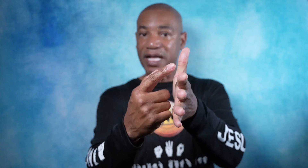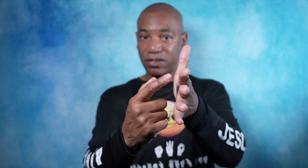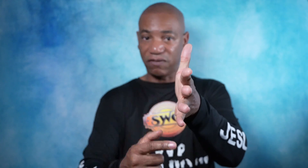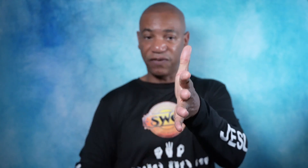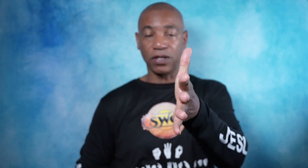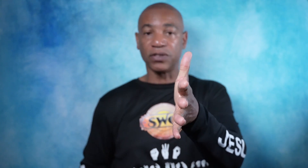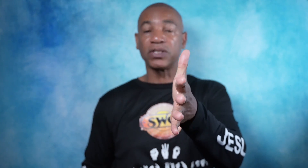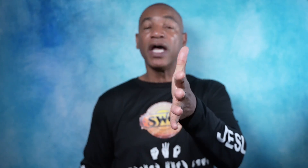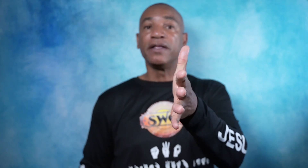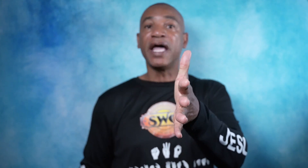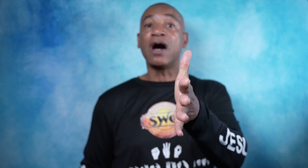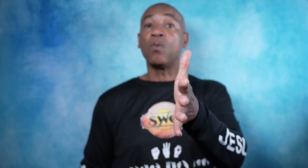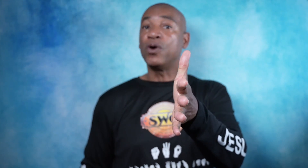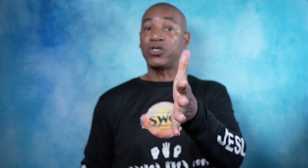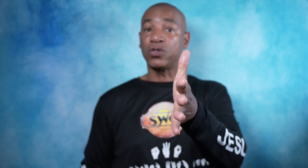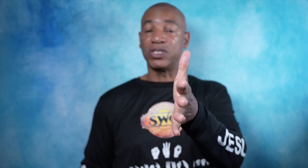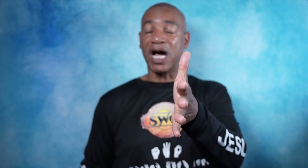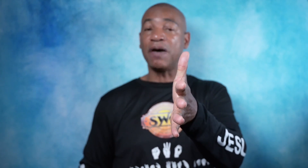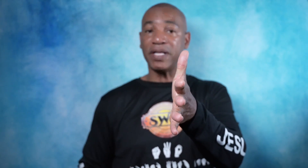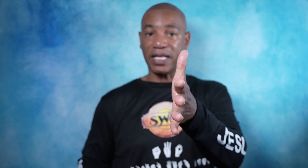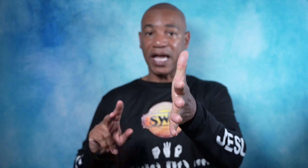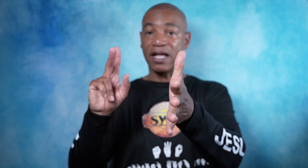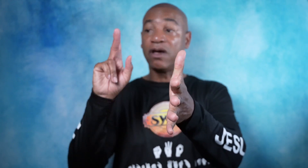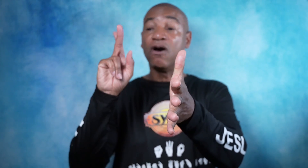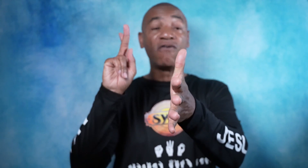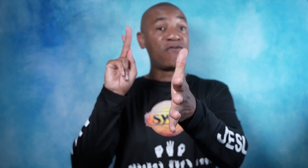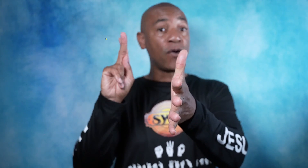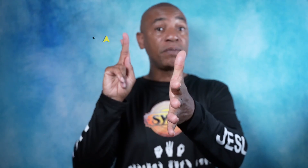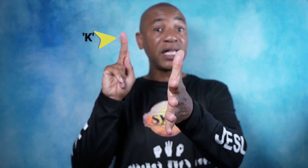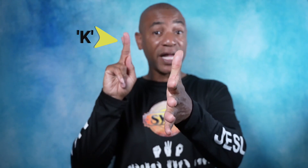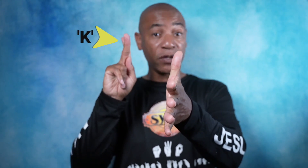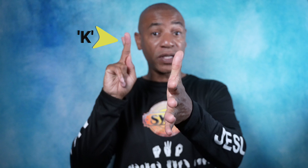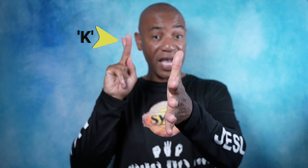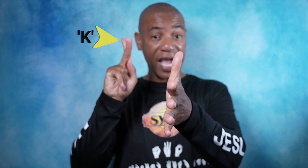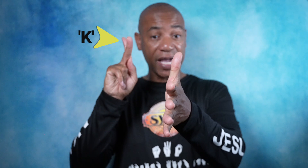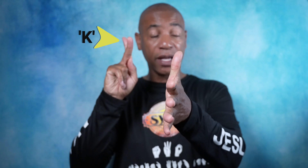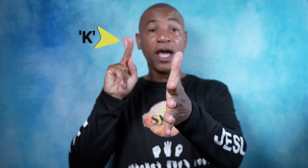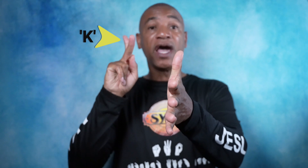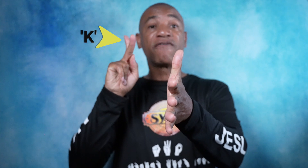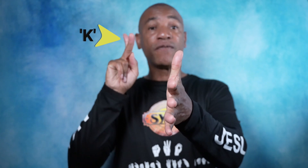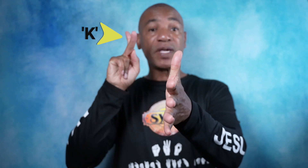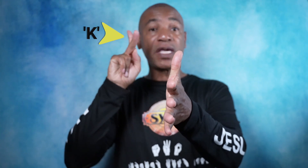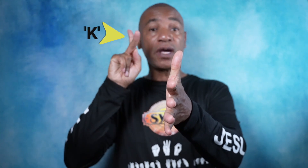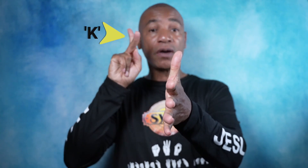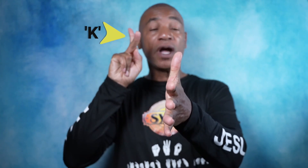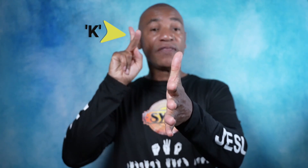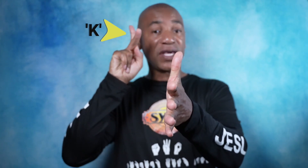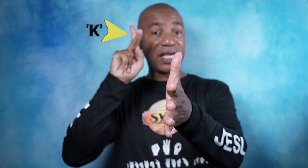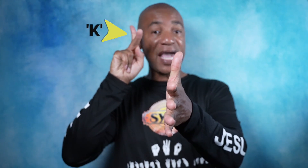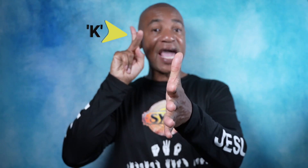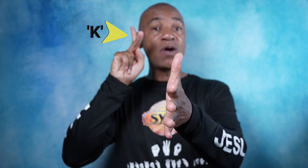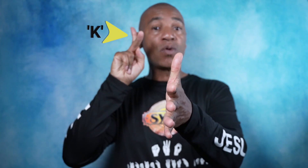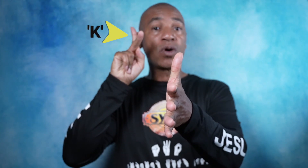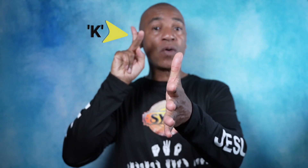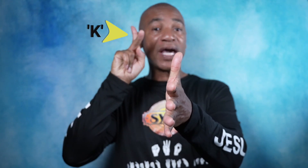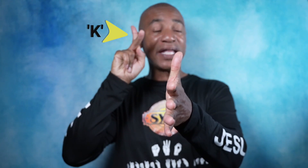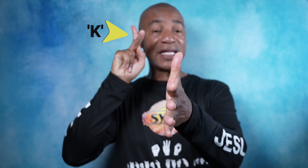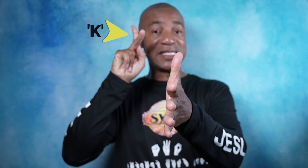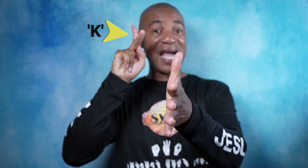out the fingers. Now, with your dominant hand, form the letter K. And from here, the K will go in a